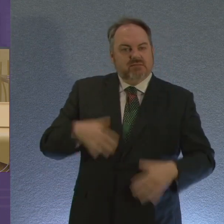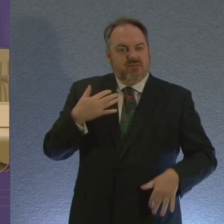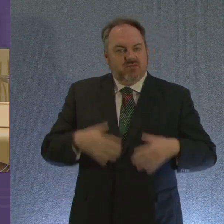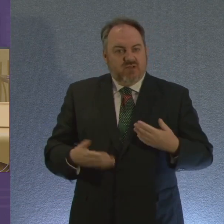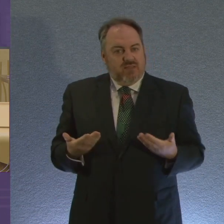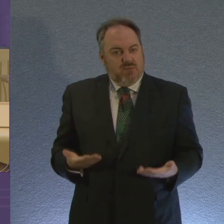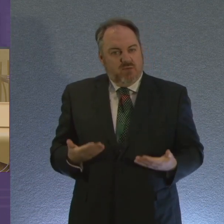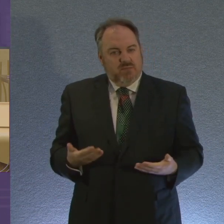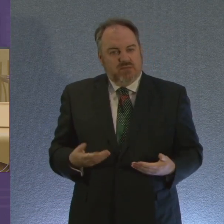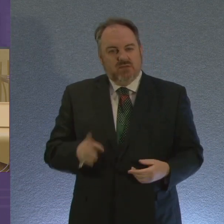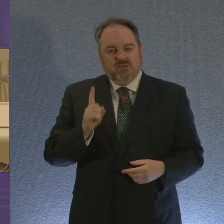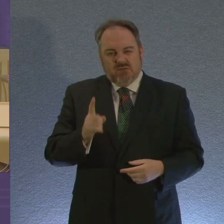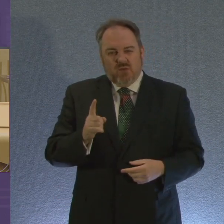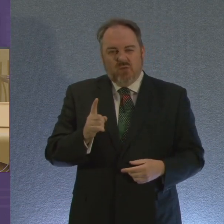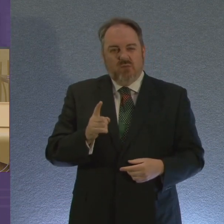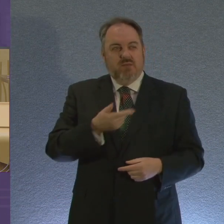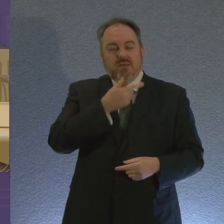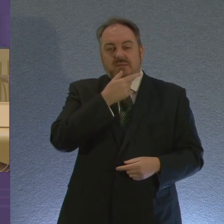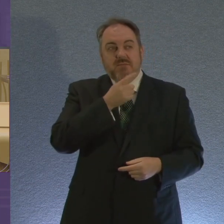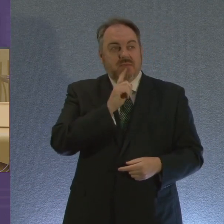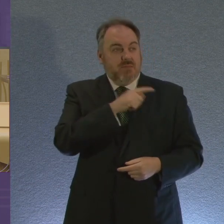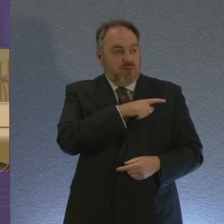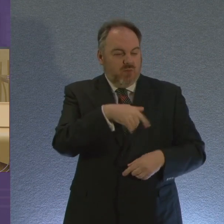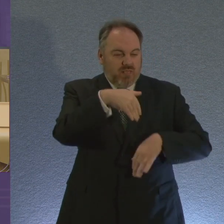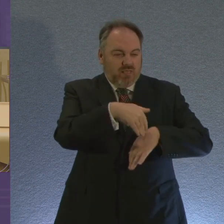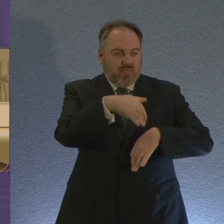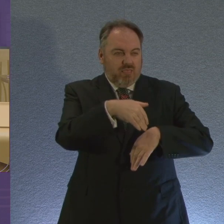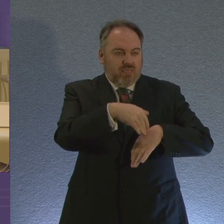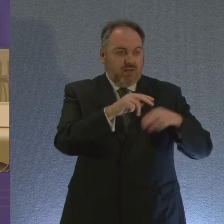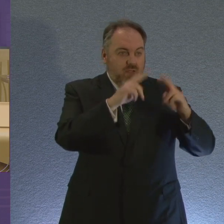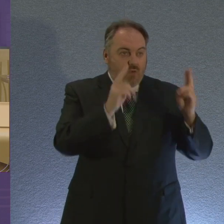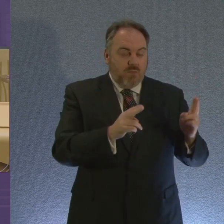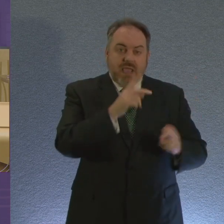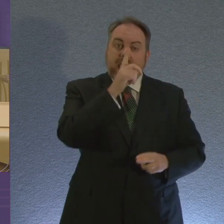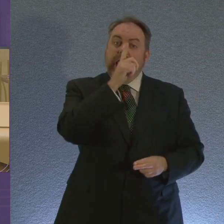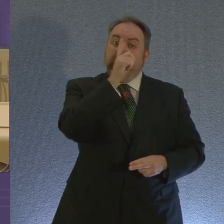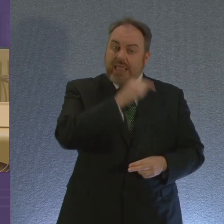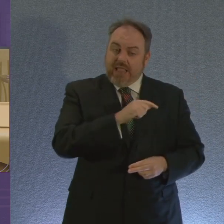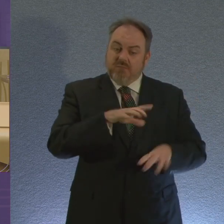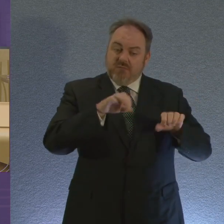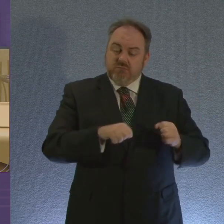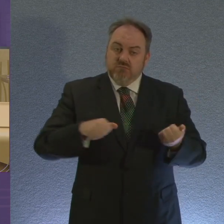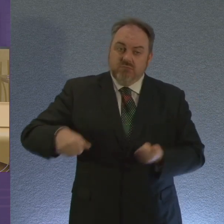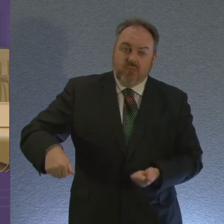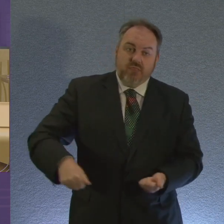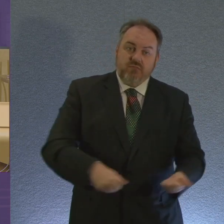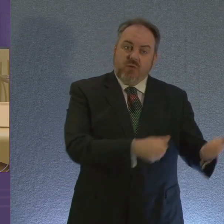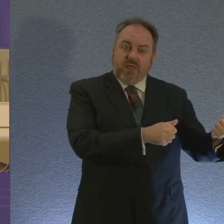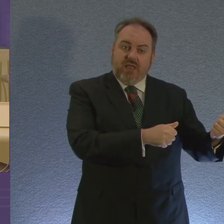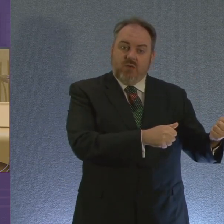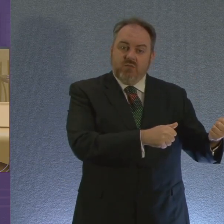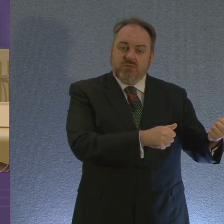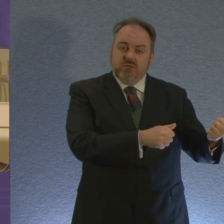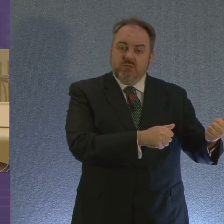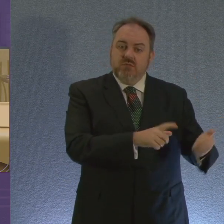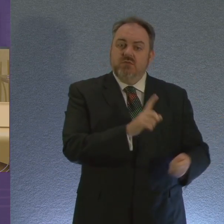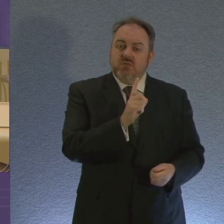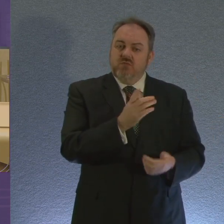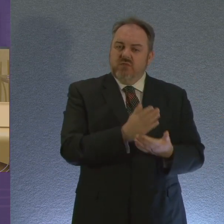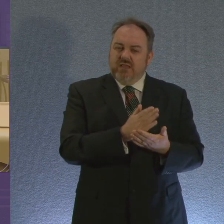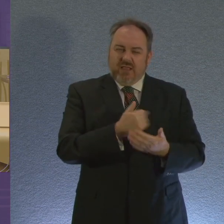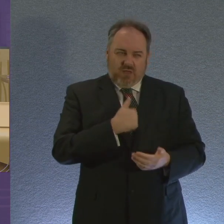the antisocial tenants can still be evicted, although this process will be extended by 3 months. Can the Minister provide